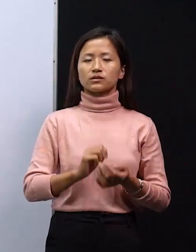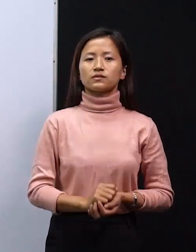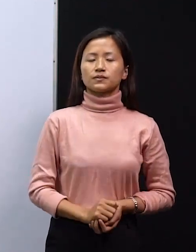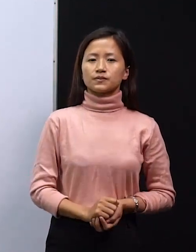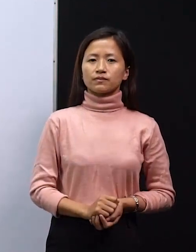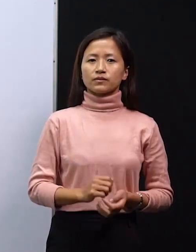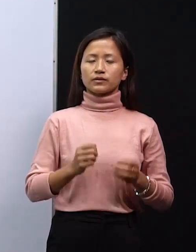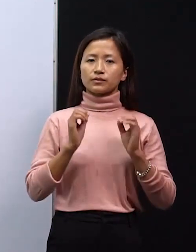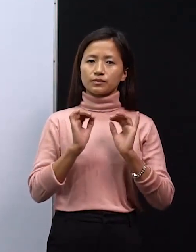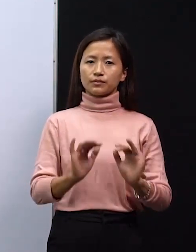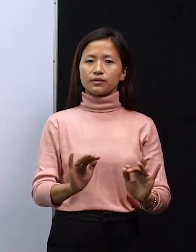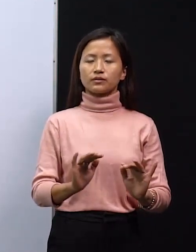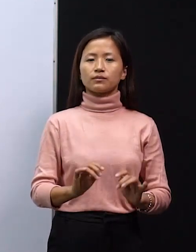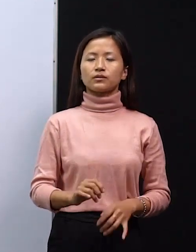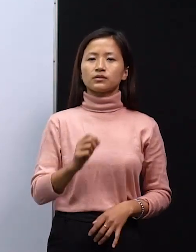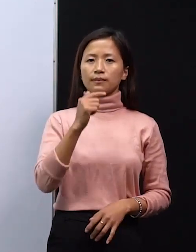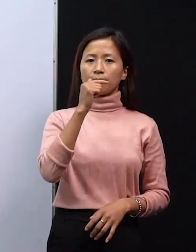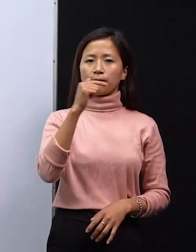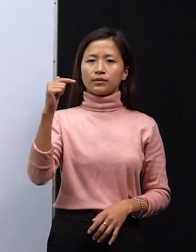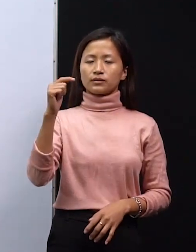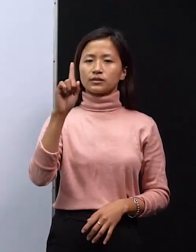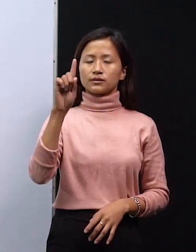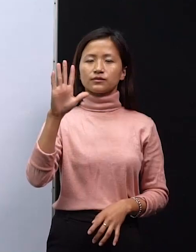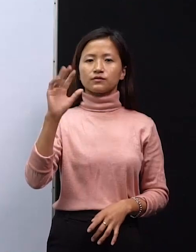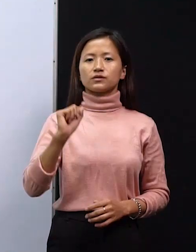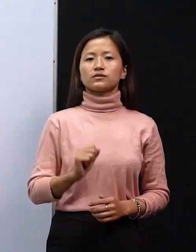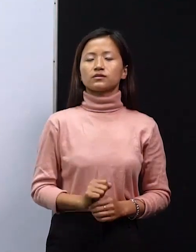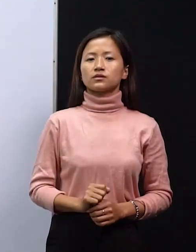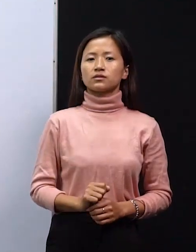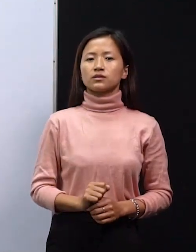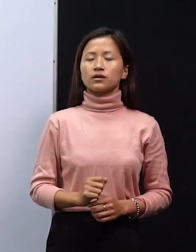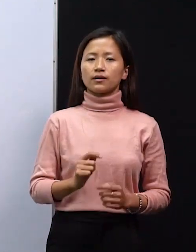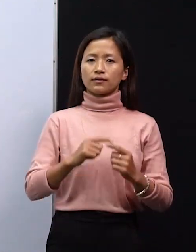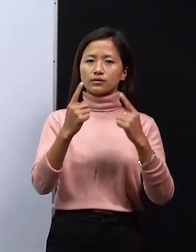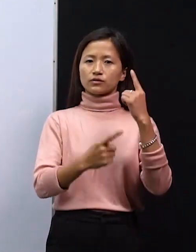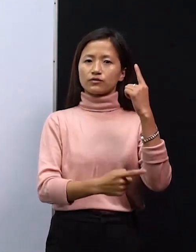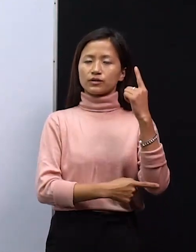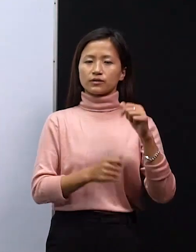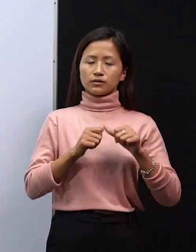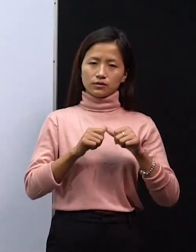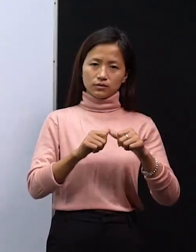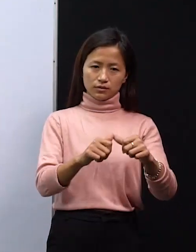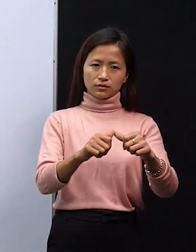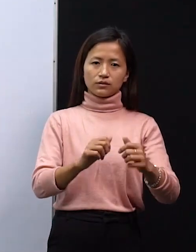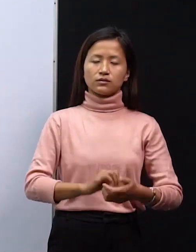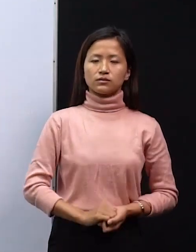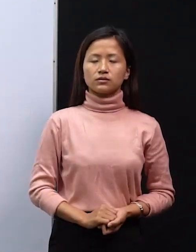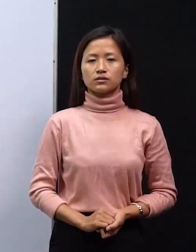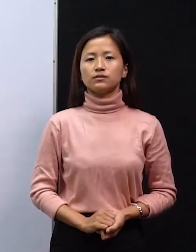the remaining number is minus 15. So this is your final answer. You cannot calculate anymore